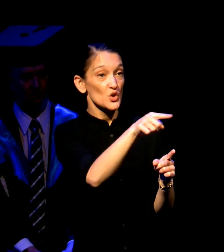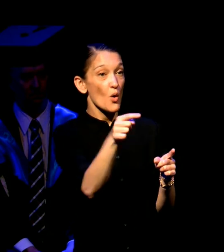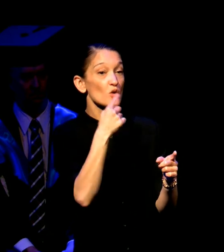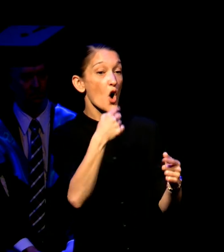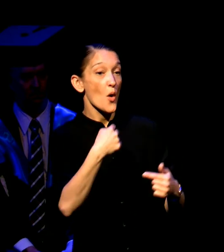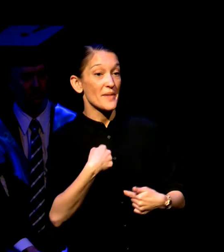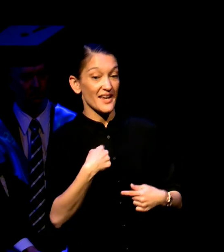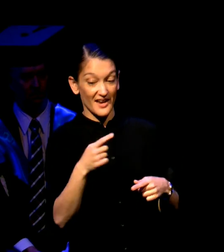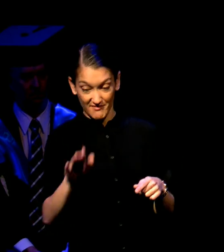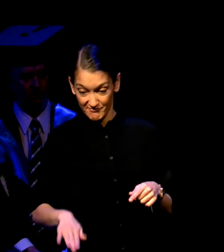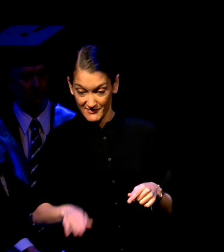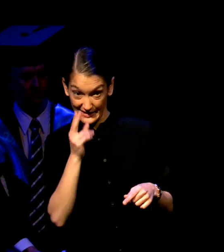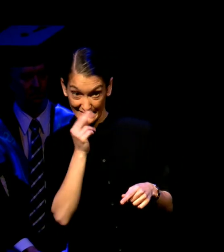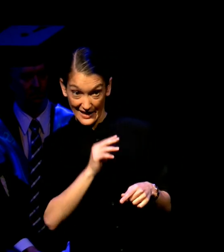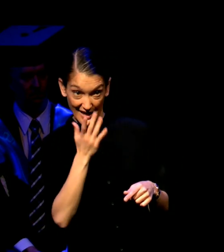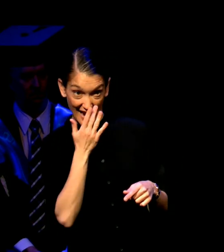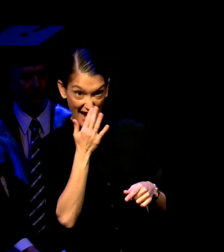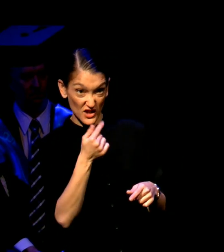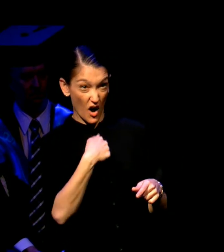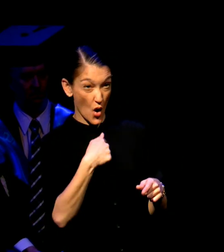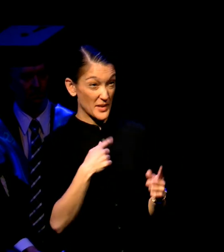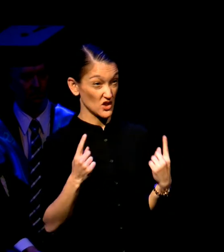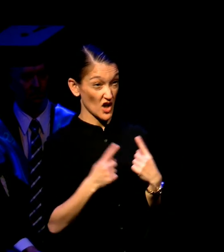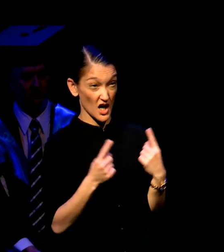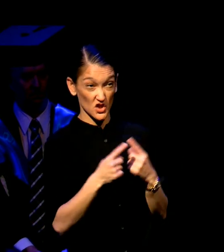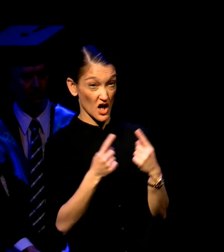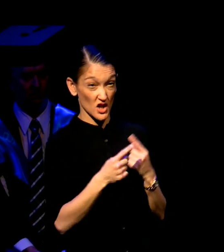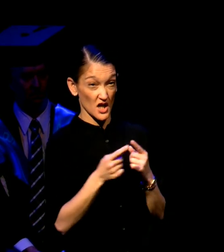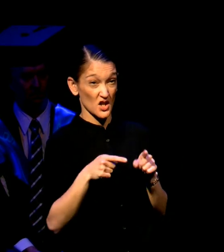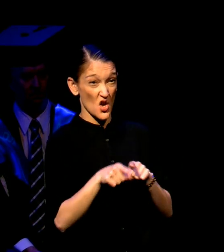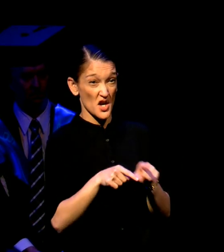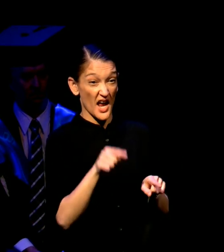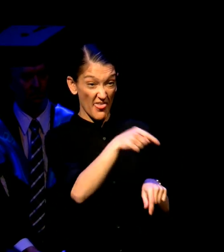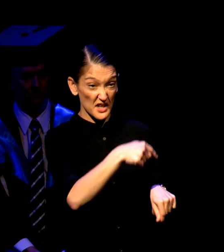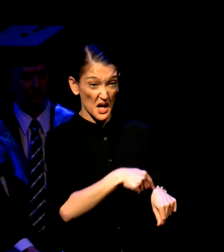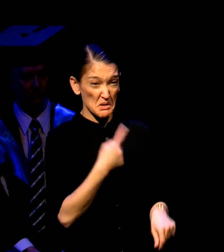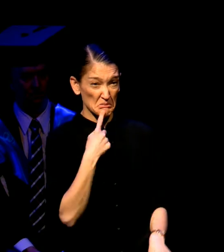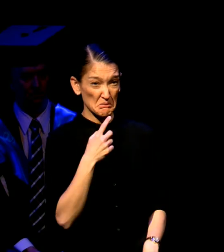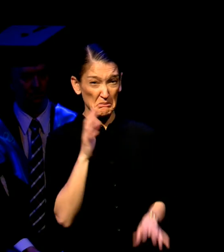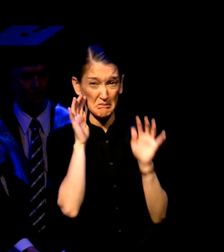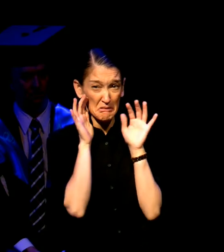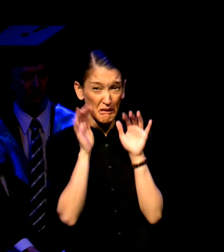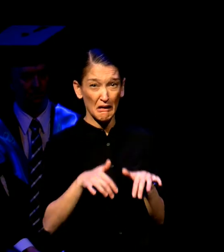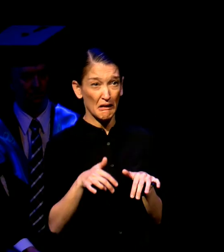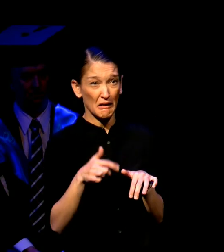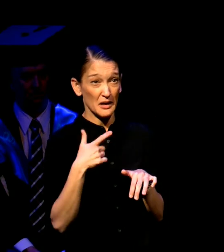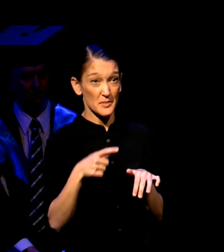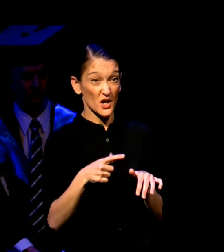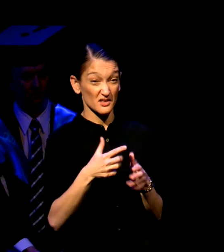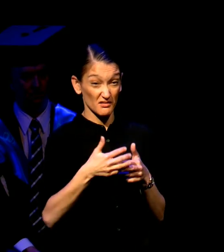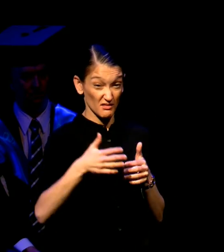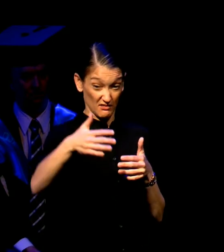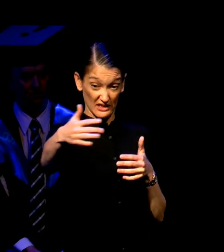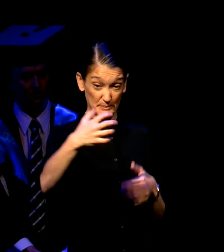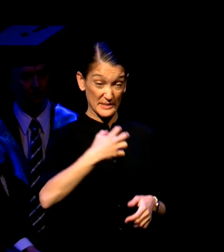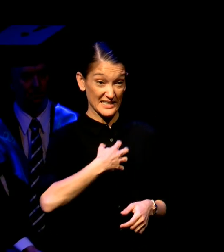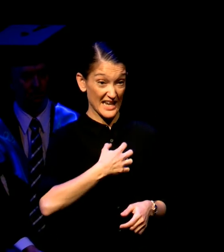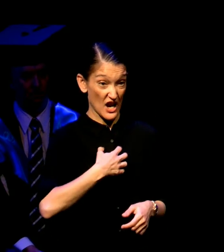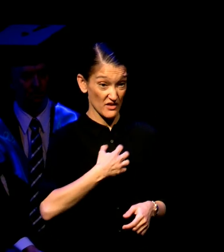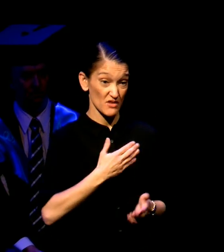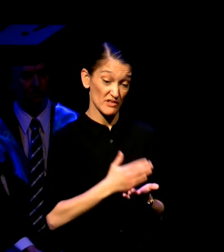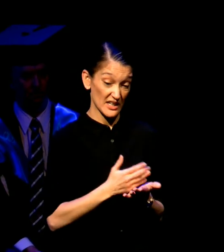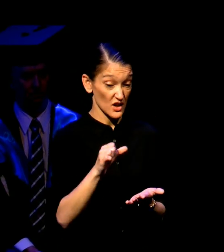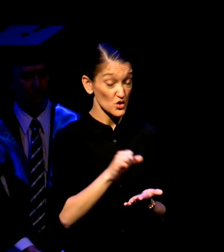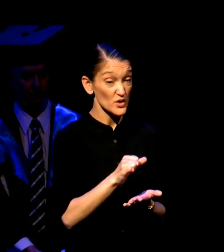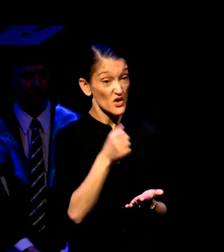working different career paths and learning all the time, I think I would have wailed in despair. And yet I should have known because my dad told me from a